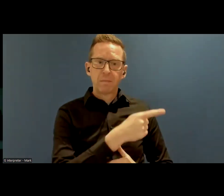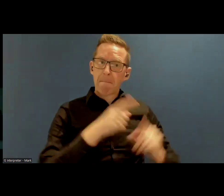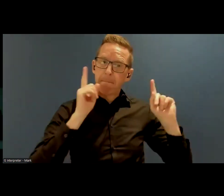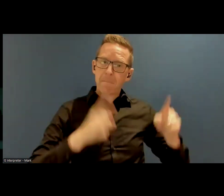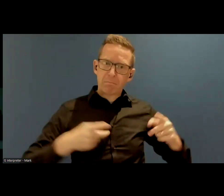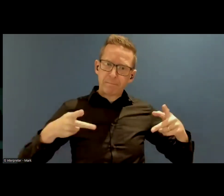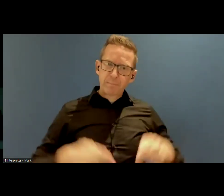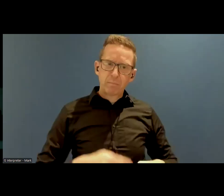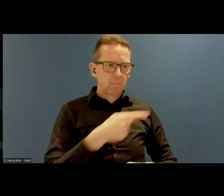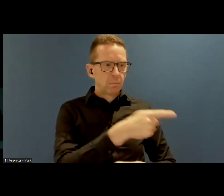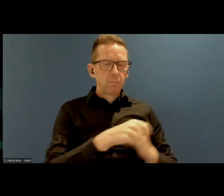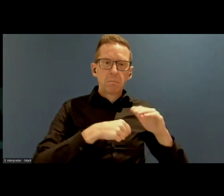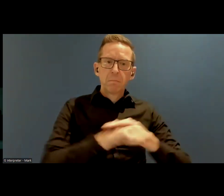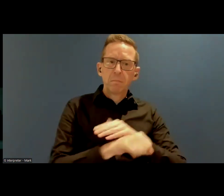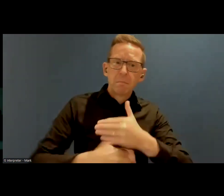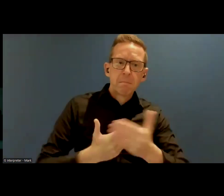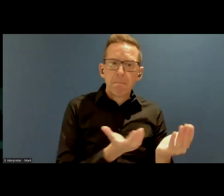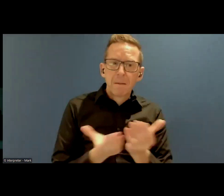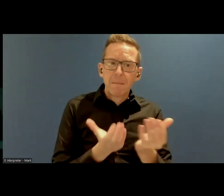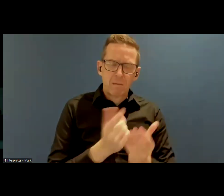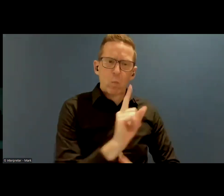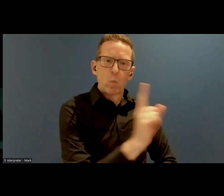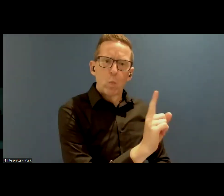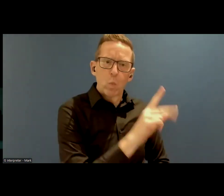and abuse, which is widespread within